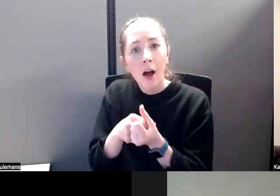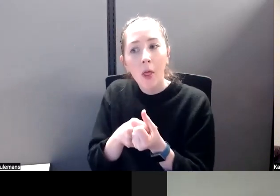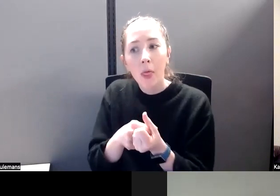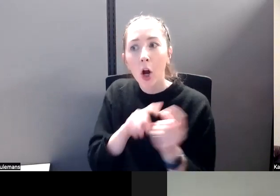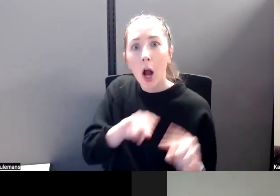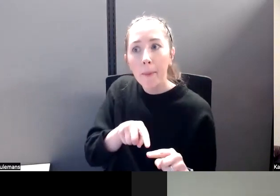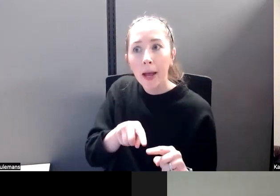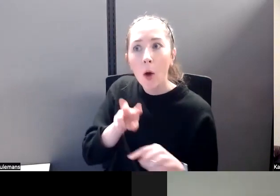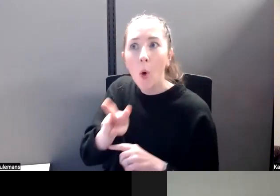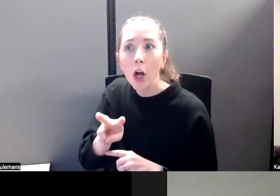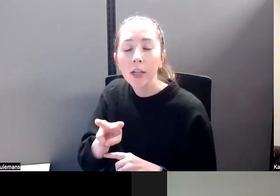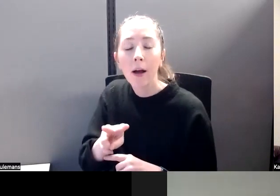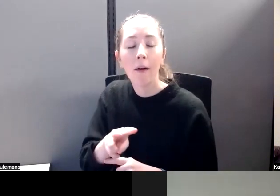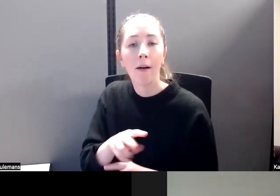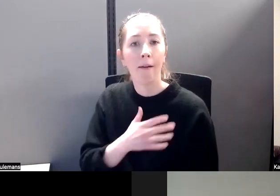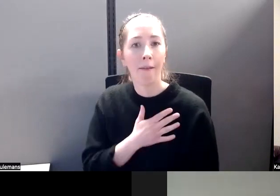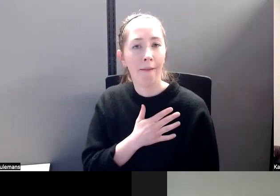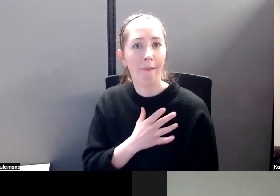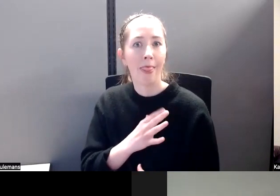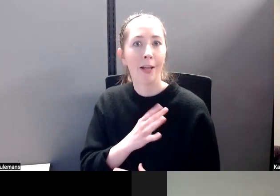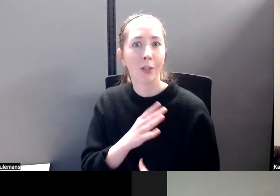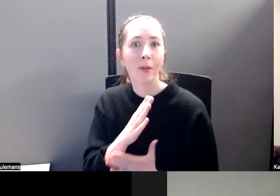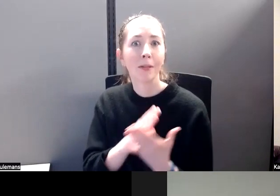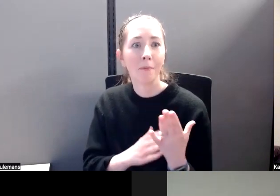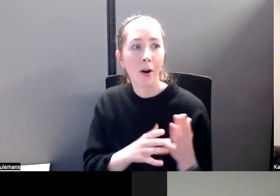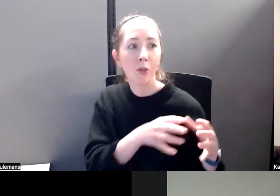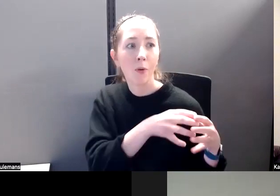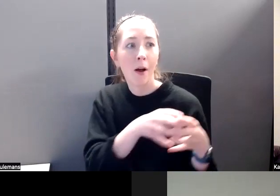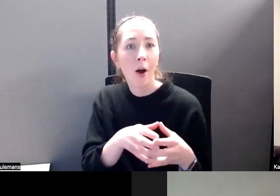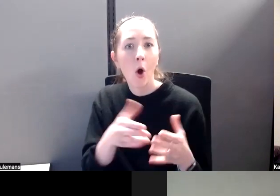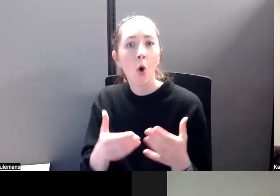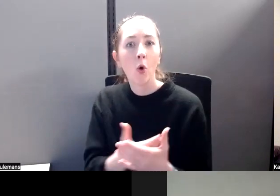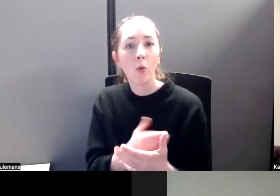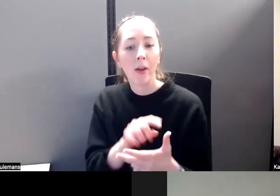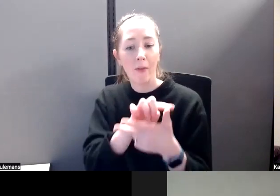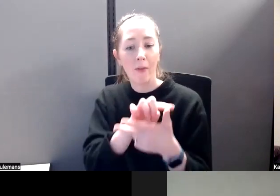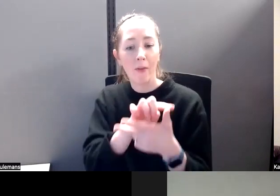out, which is so, to me, is the coolest part of this. These three fandoms together,